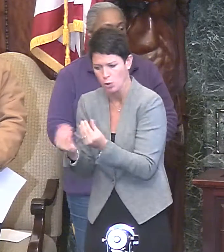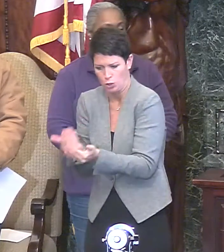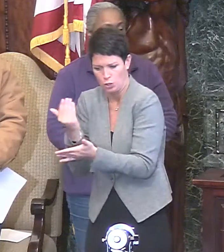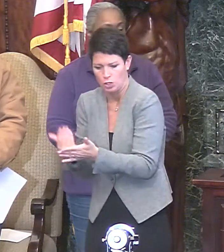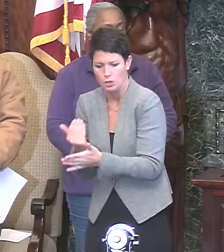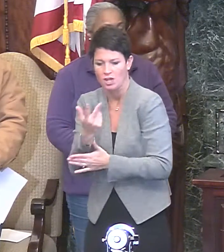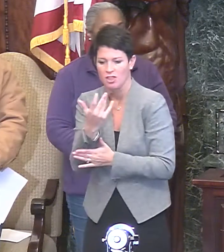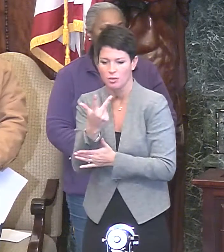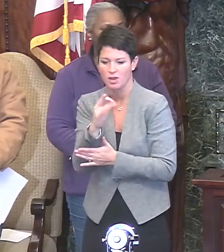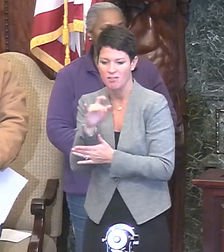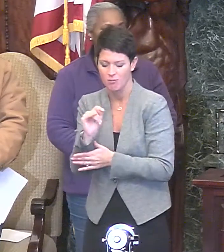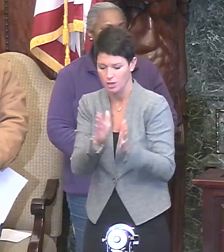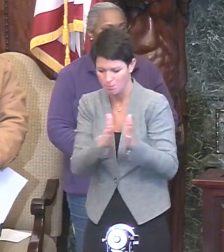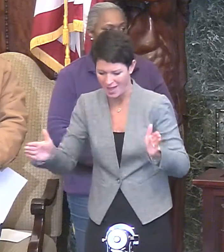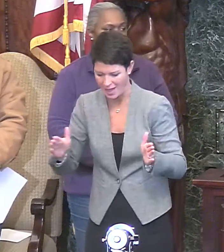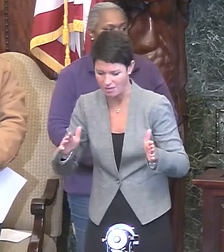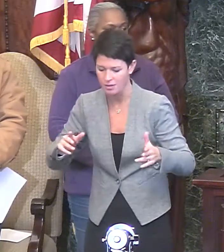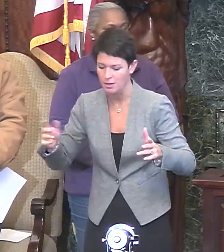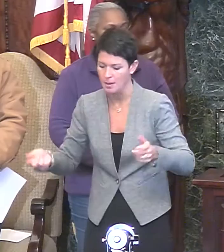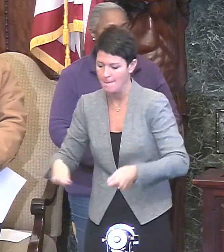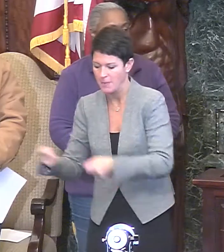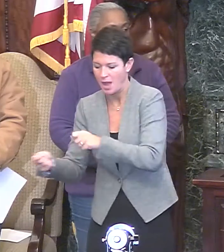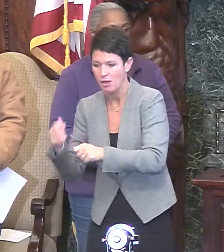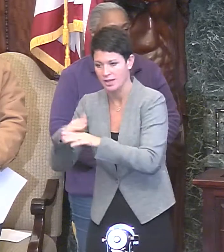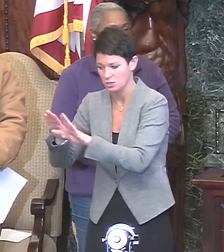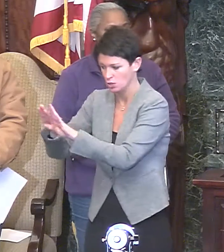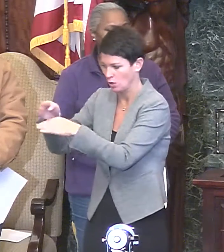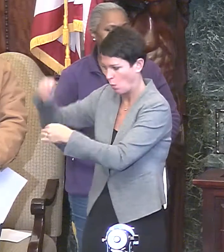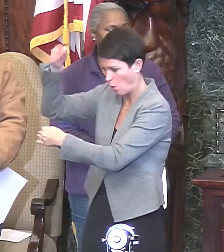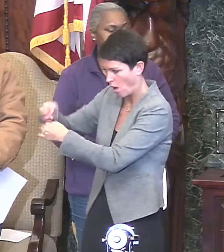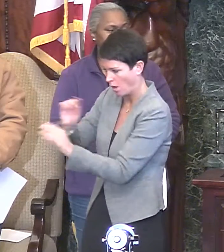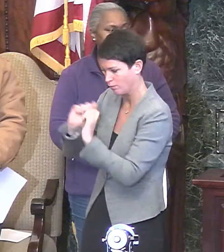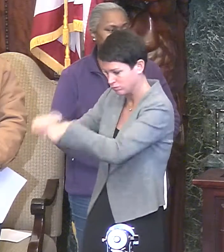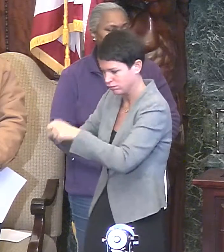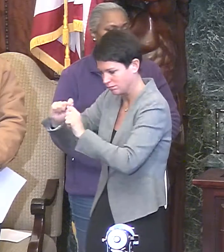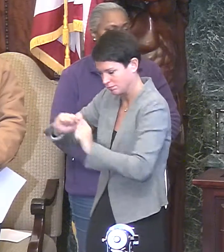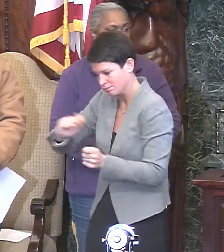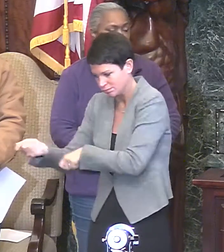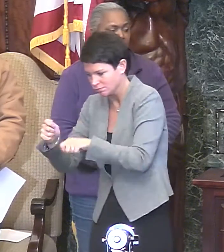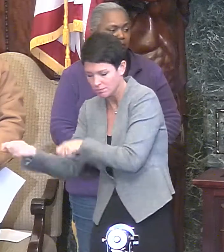3-foot path. Pile your snow up against your wall or at the curb. Try to leave